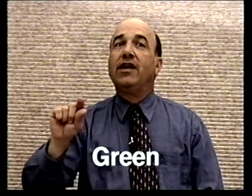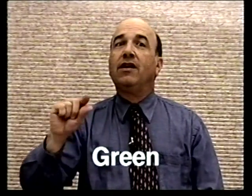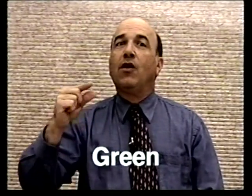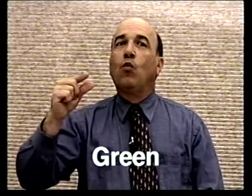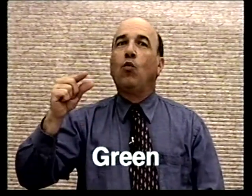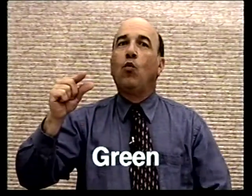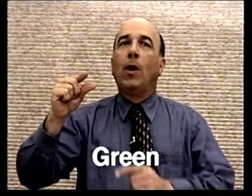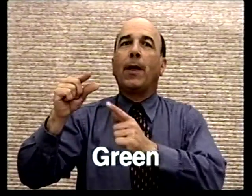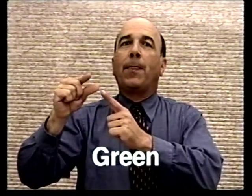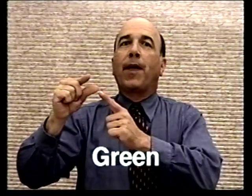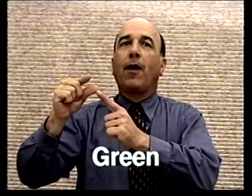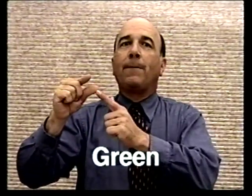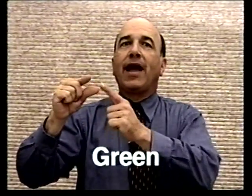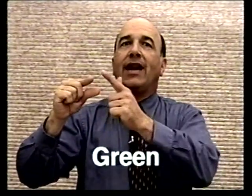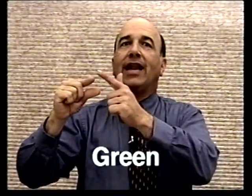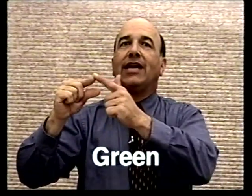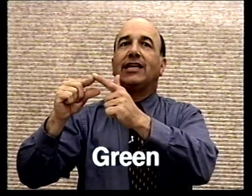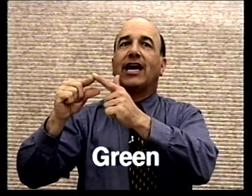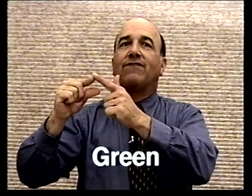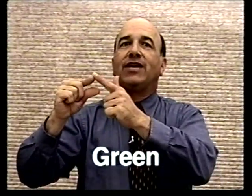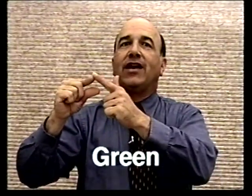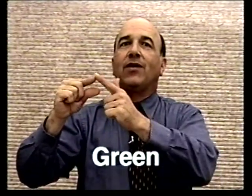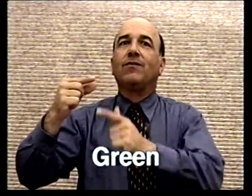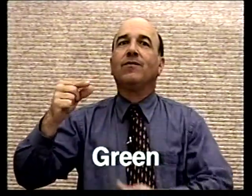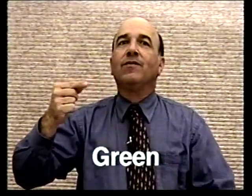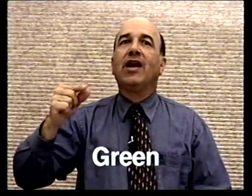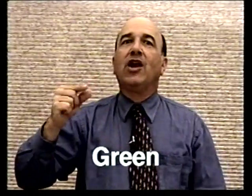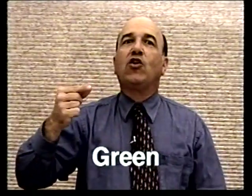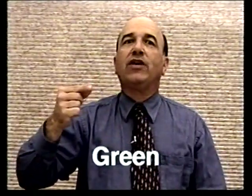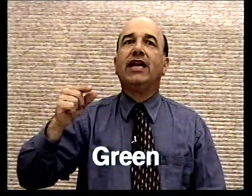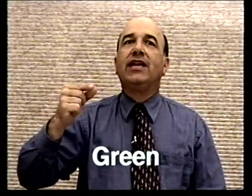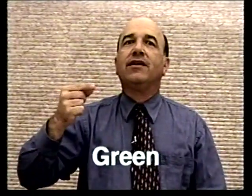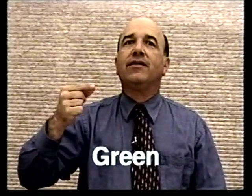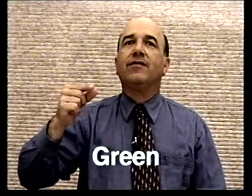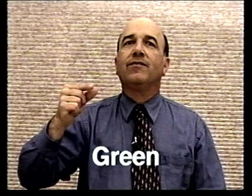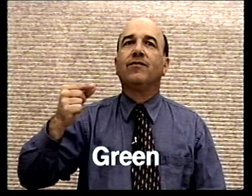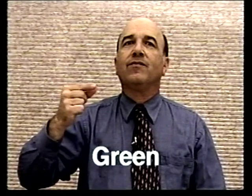Green with the thumb and index finger. Green.